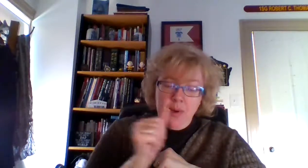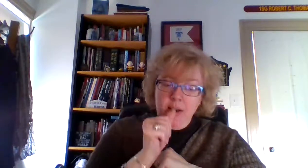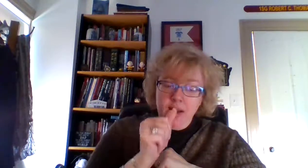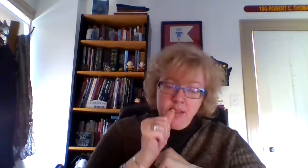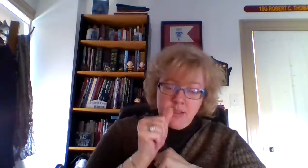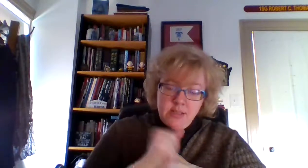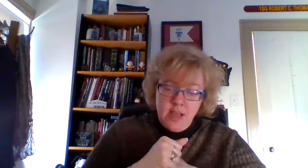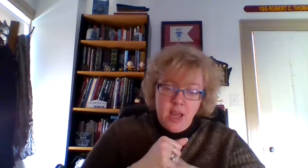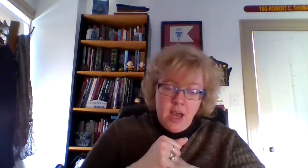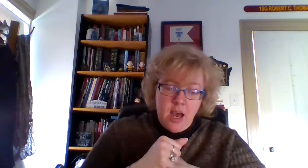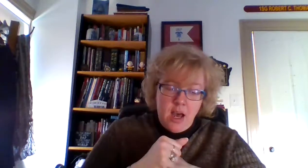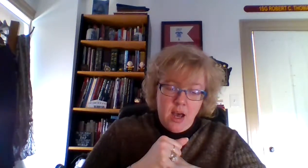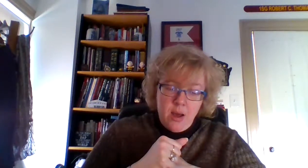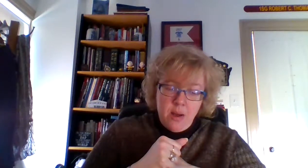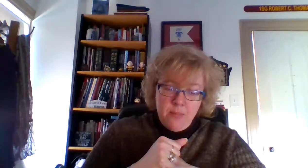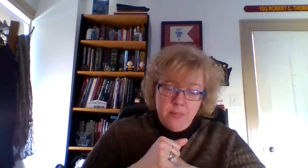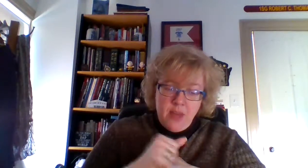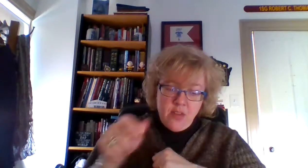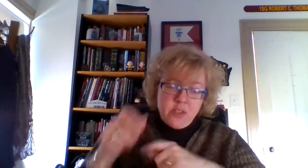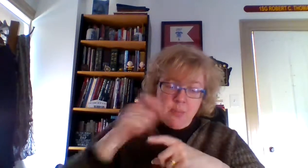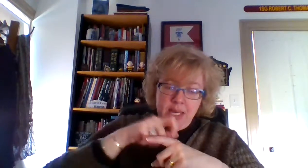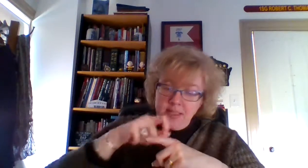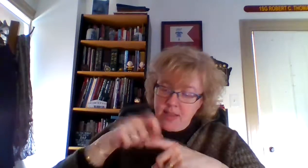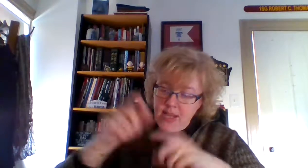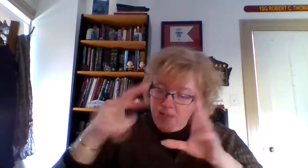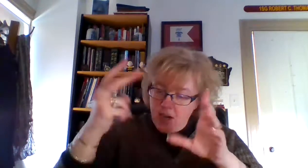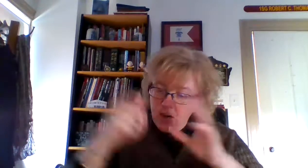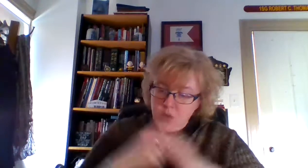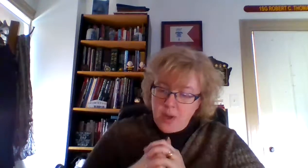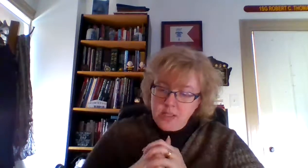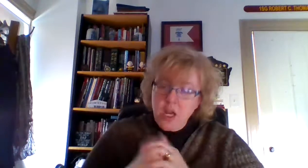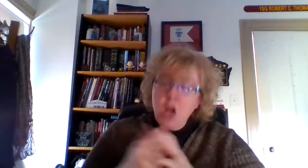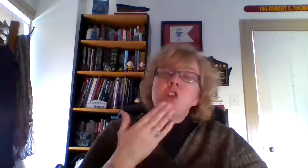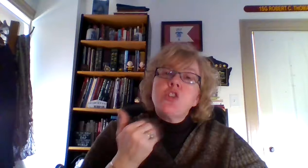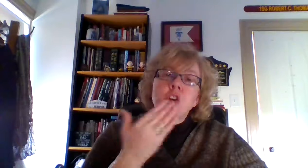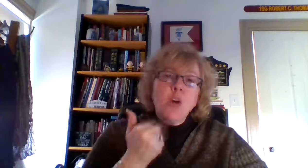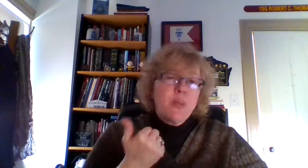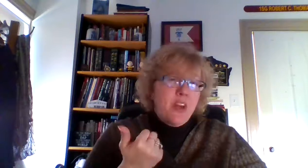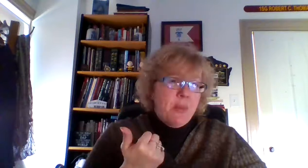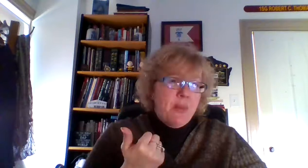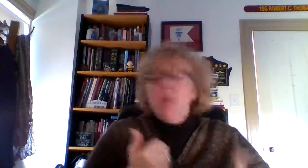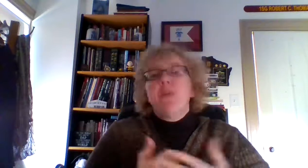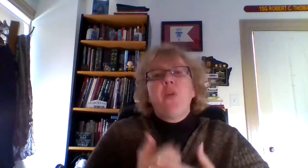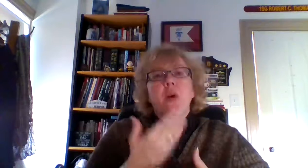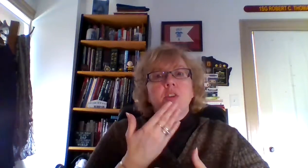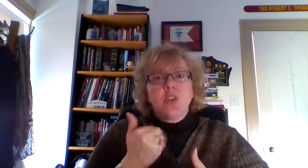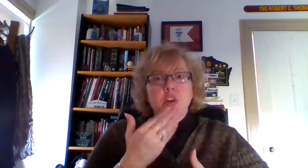one. Nuts. The other peas, I think I had that on here twice. Sugar, we talked about that one before. Sugar,